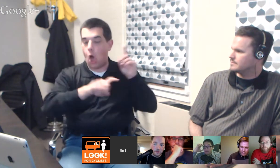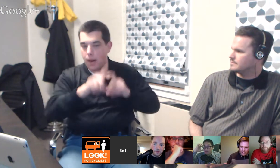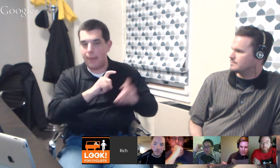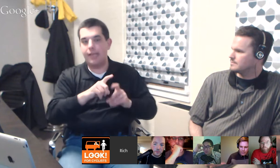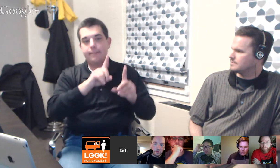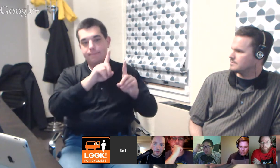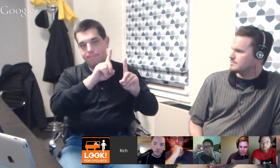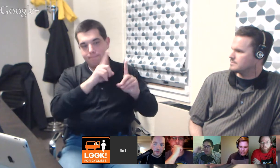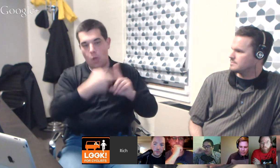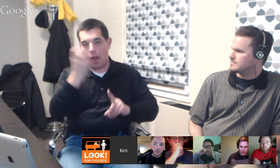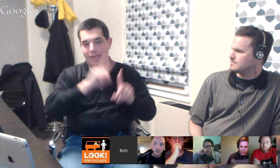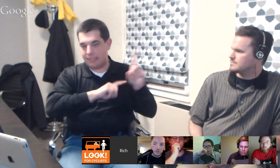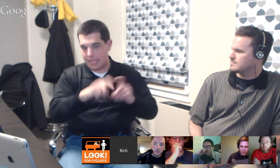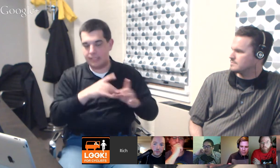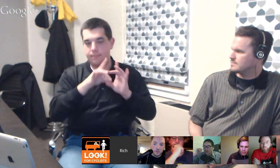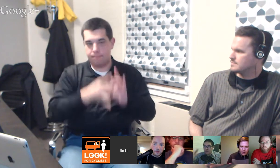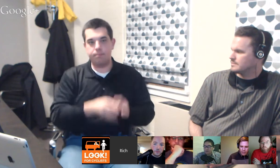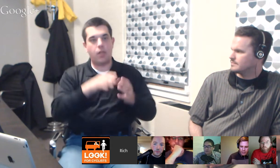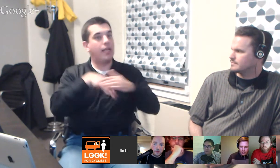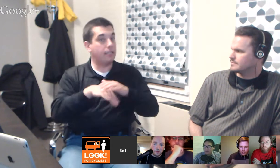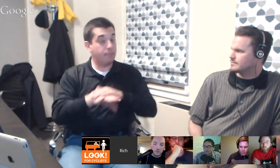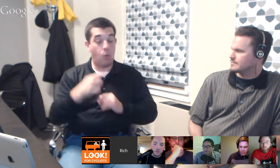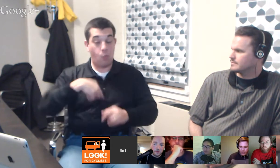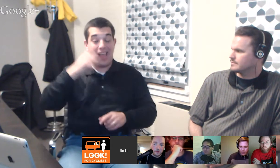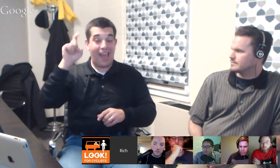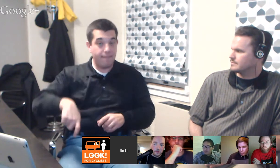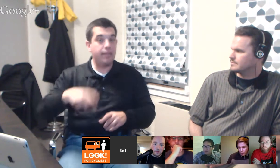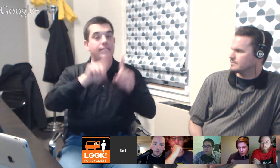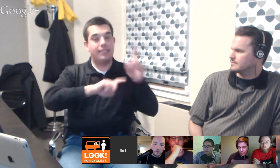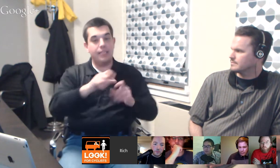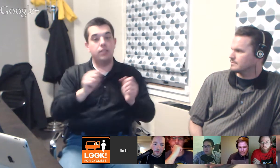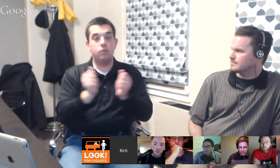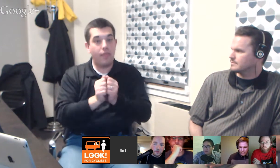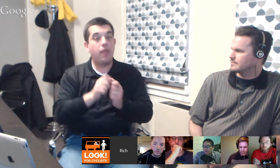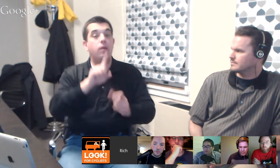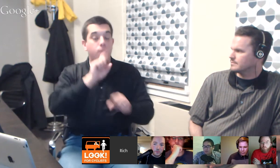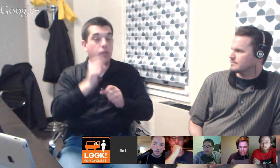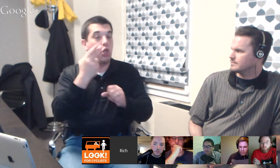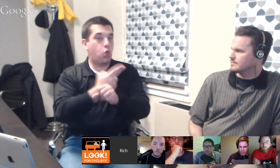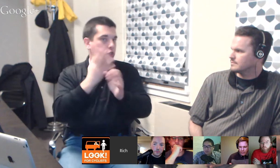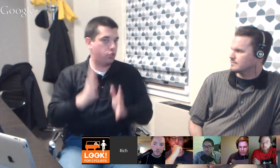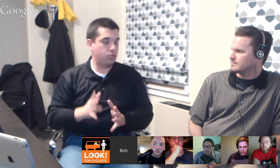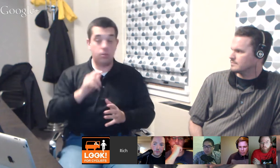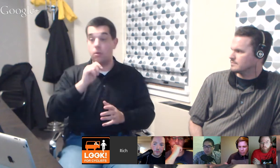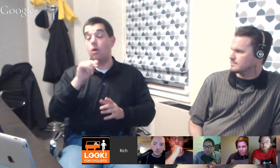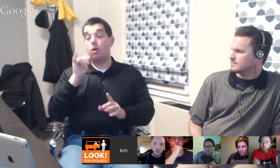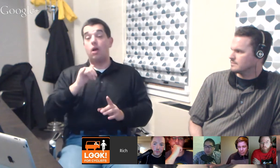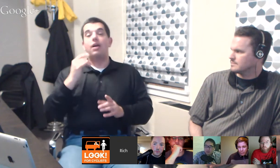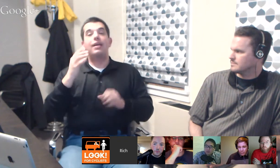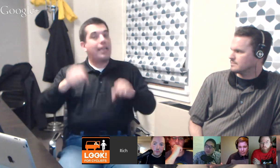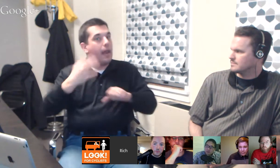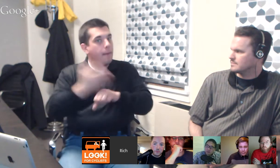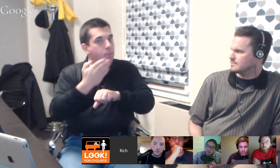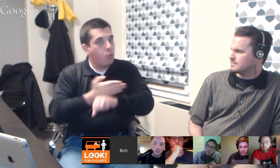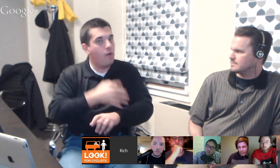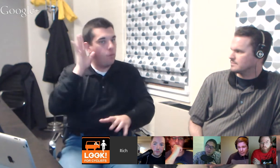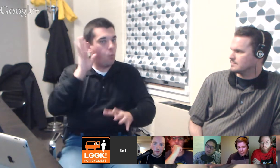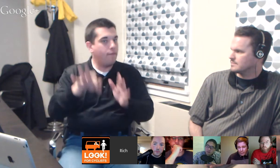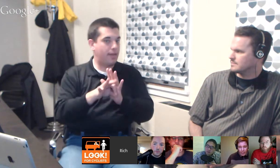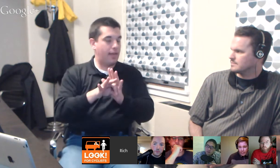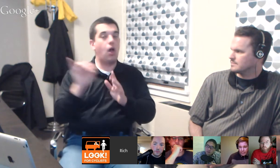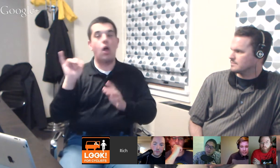of accessibility. We really need to test with real users. And not only do you find things you can improve, but you might